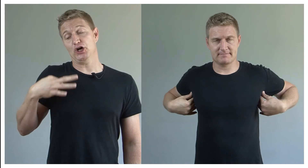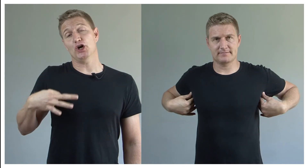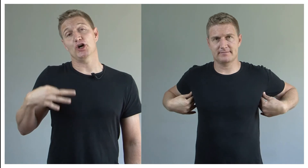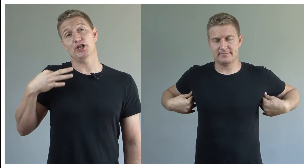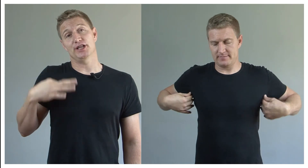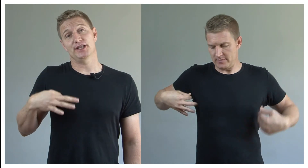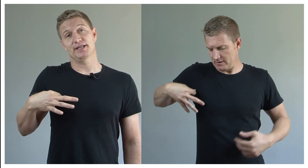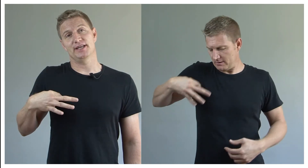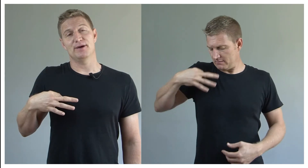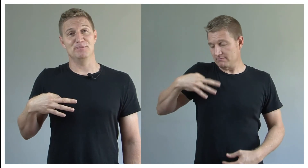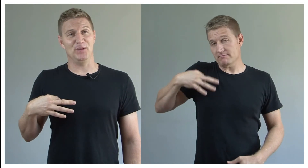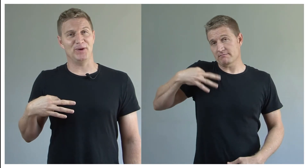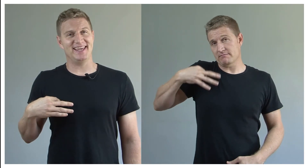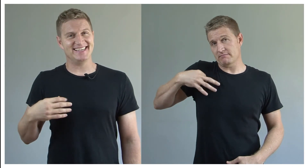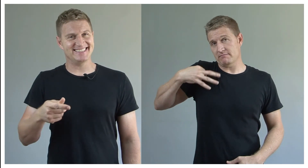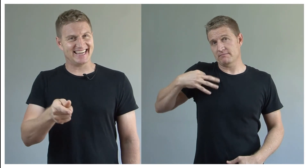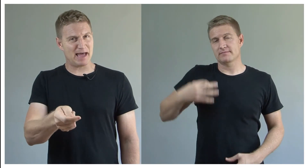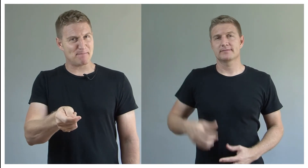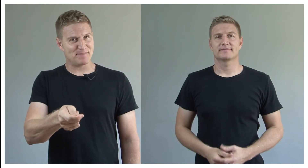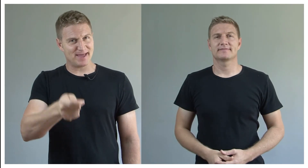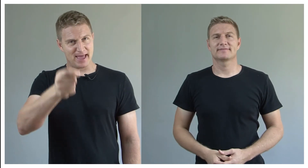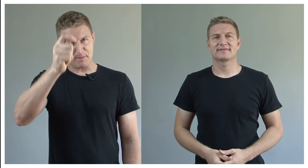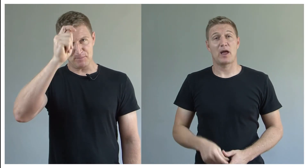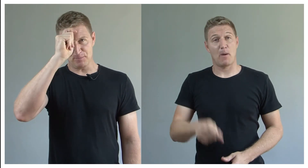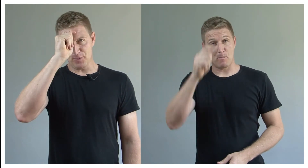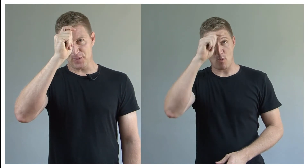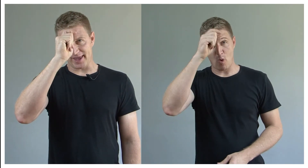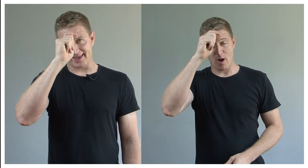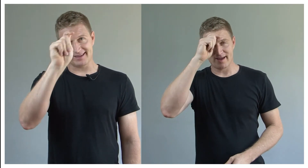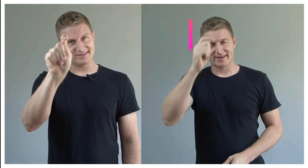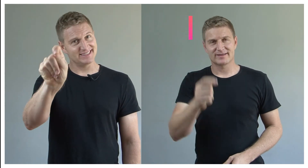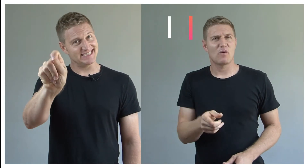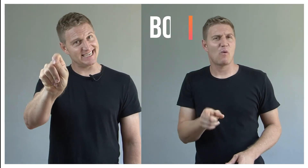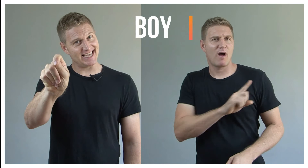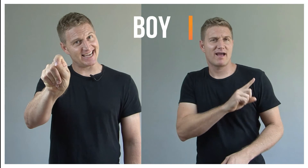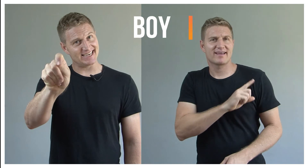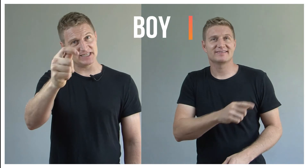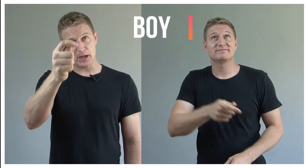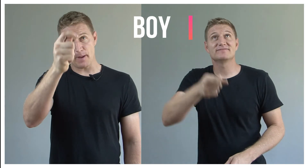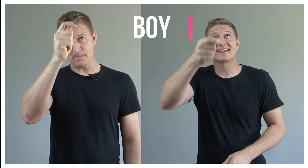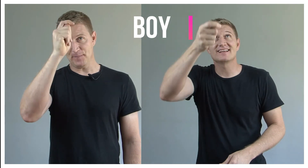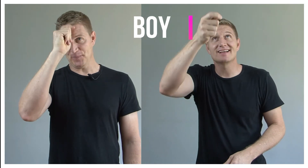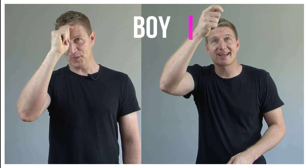Girl. Boy is the cap. Boy. T hand. Boy.